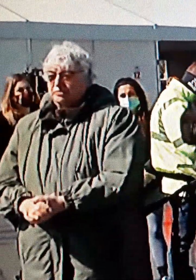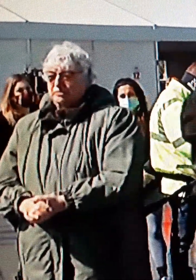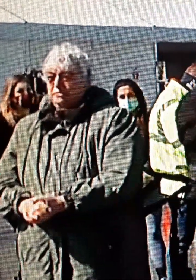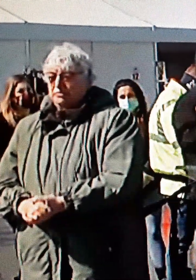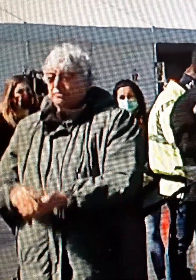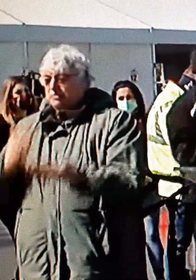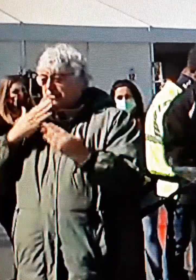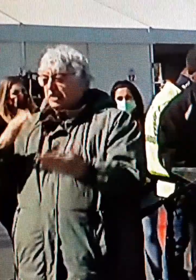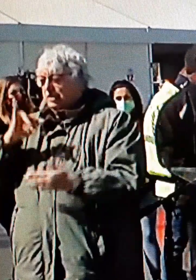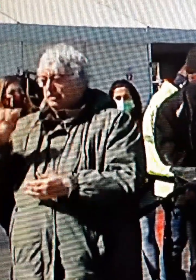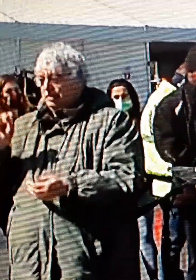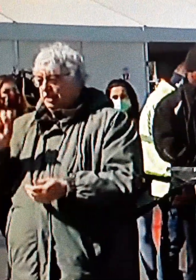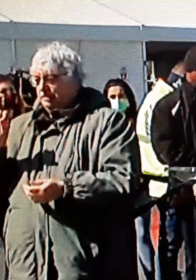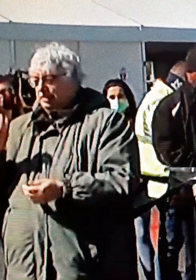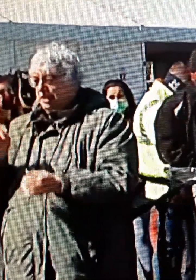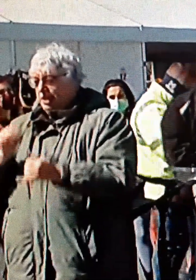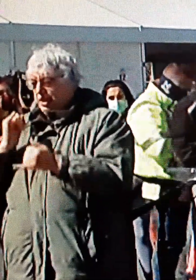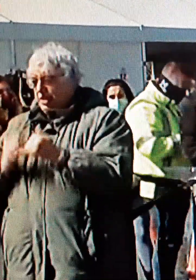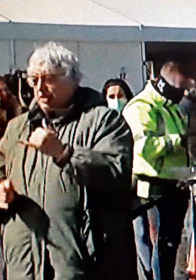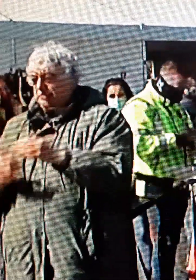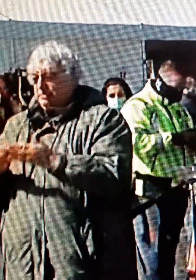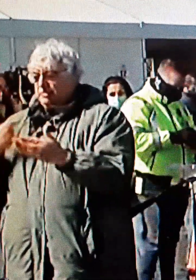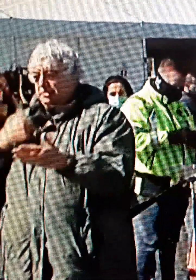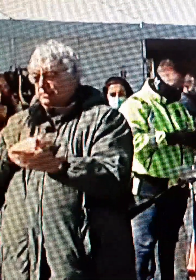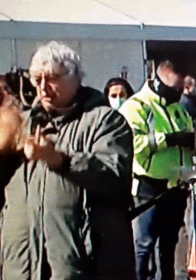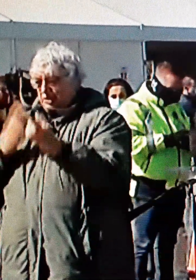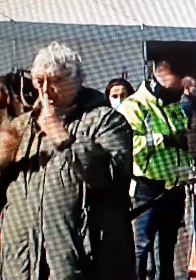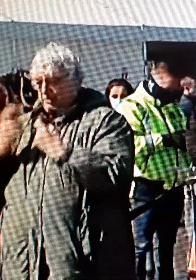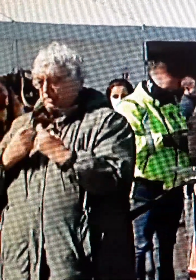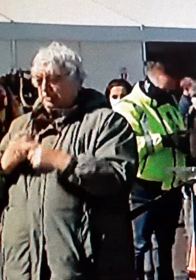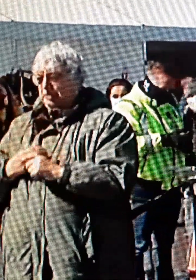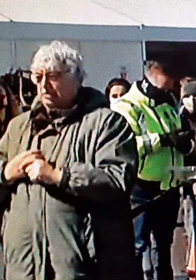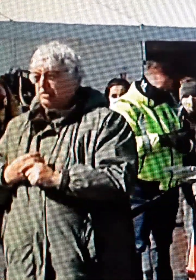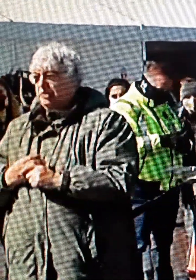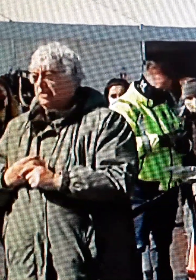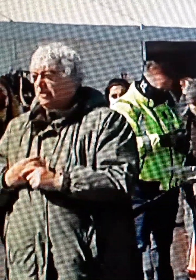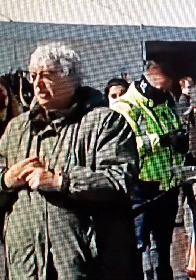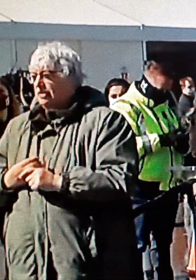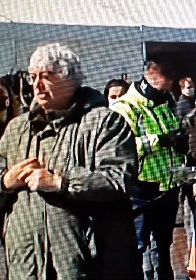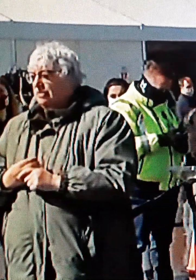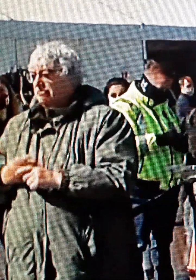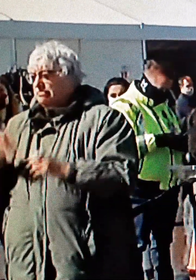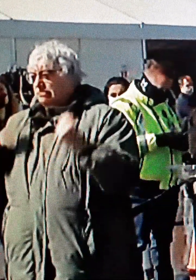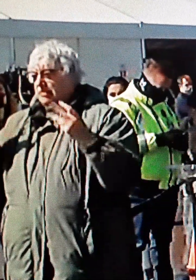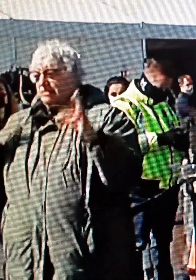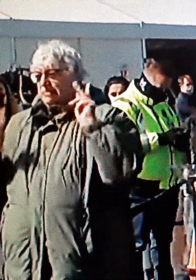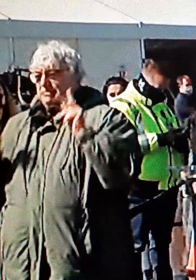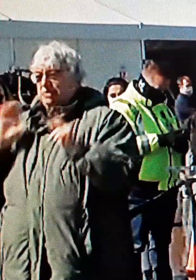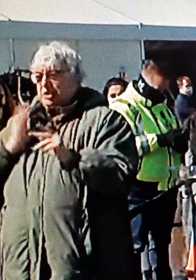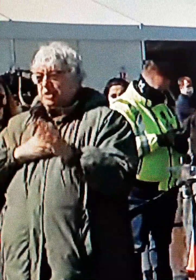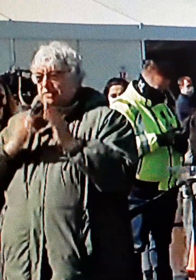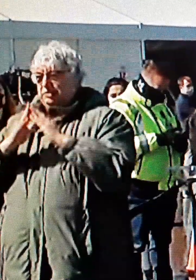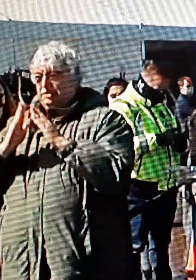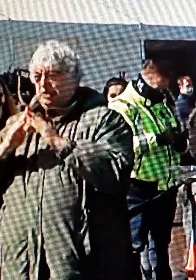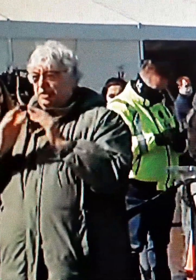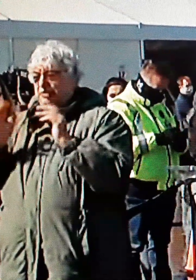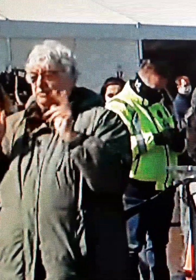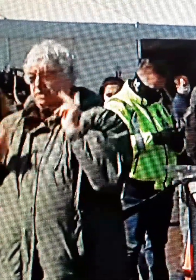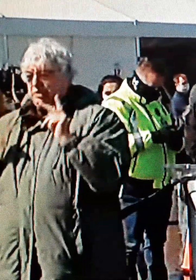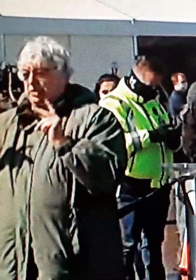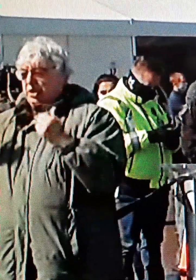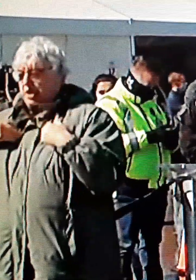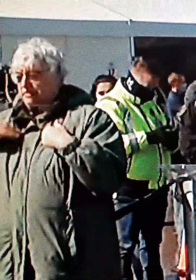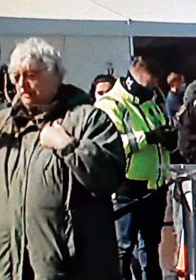Thank you, Jason. And then lastly, before we take questions, let me say this. For many people in our city with means, with